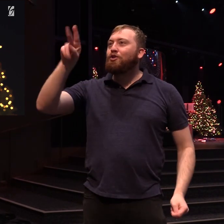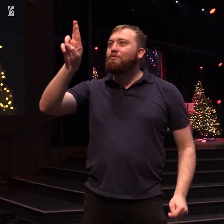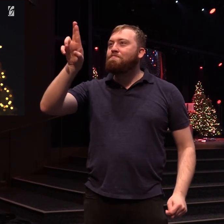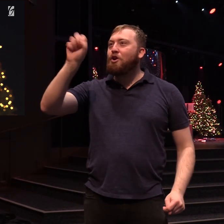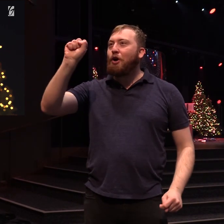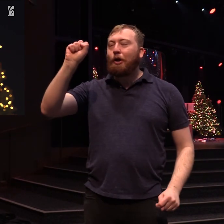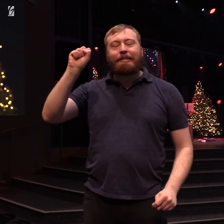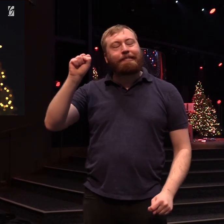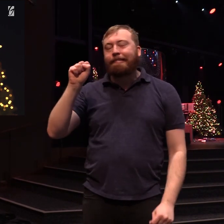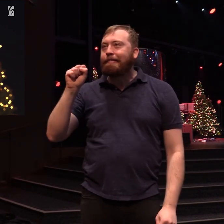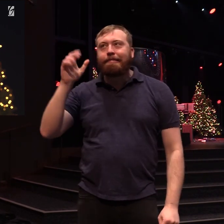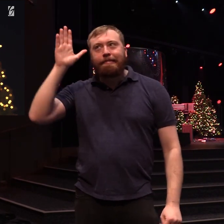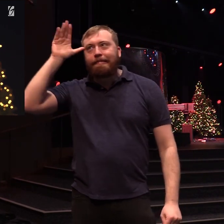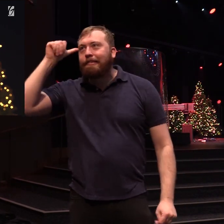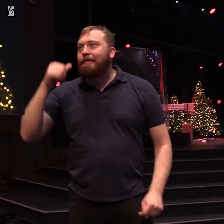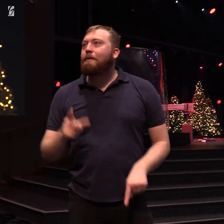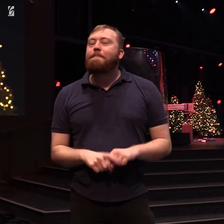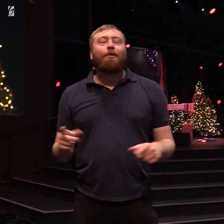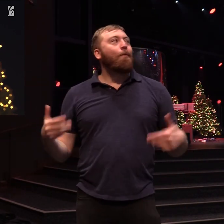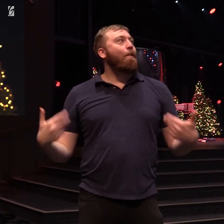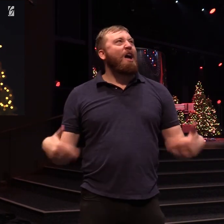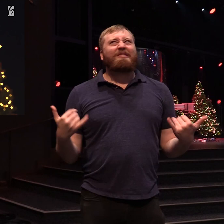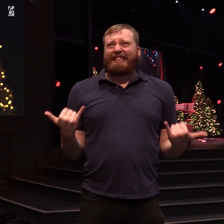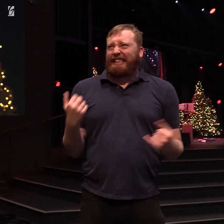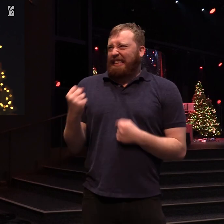but what a year it has been.